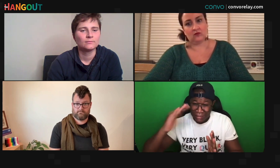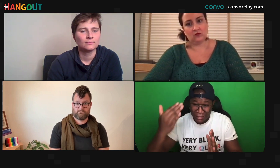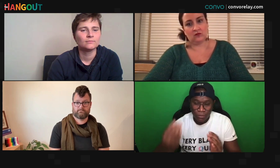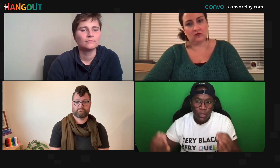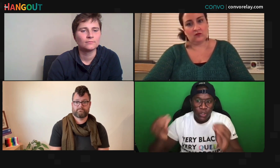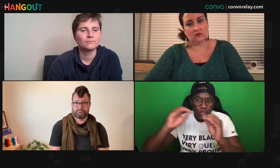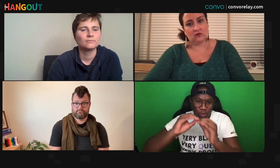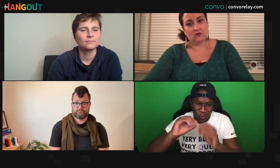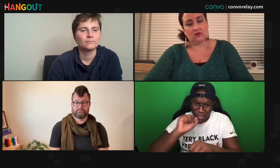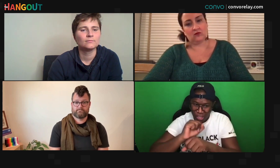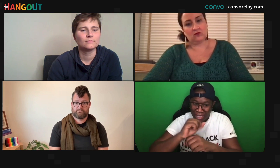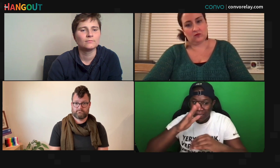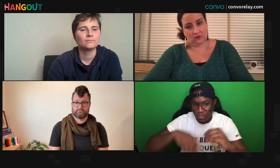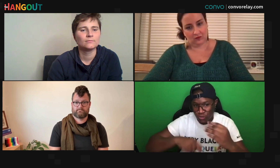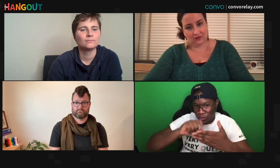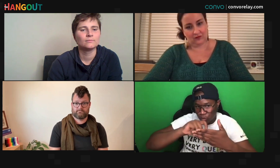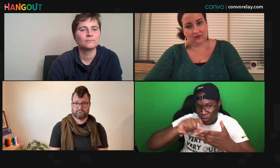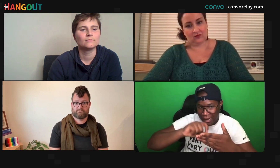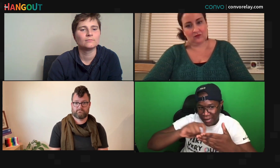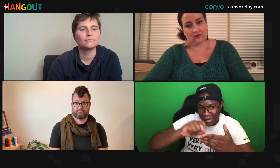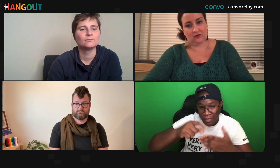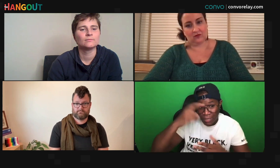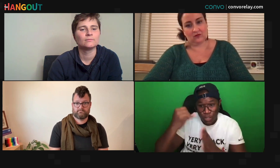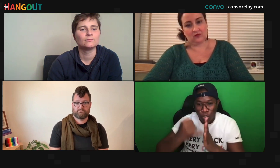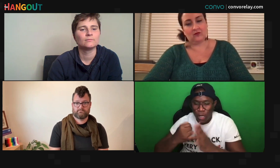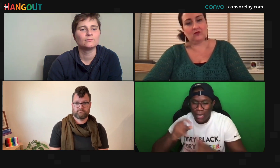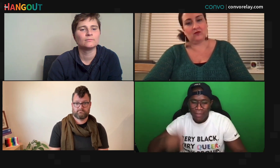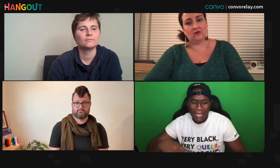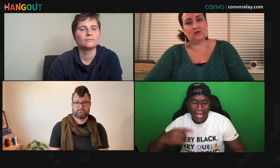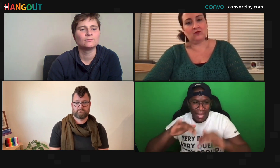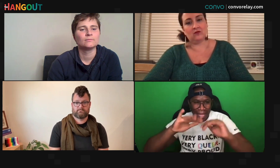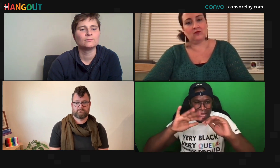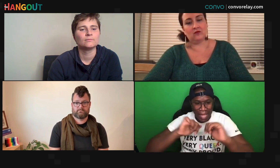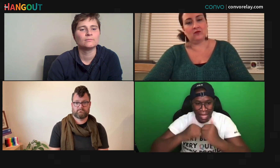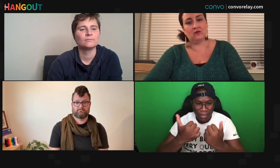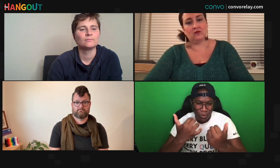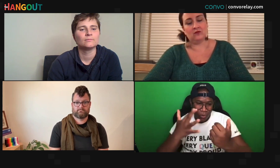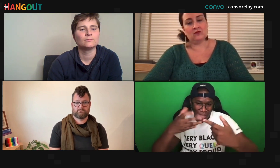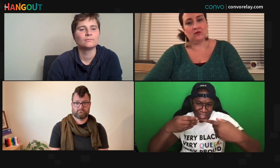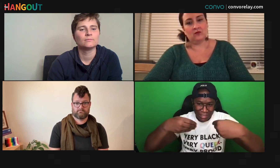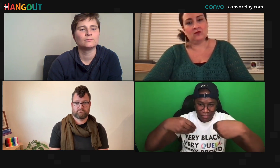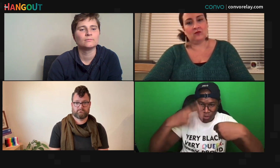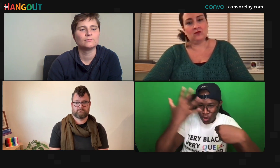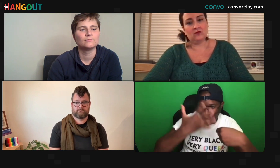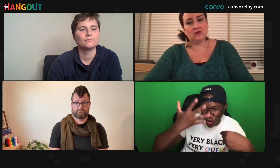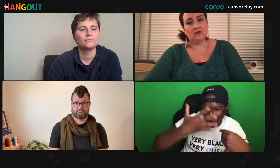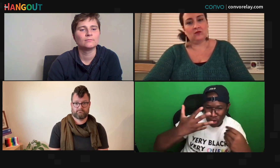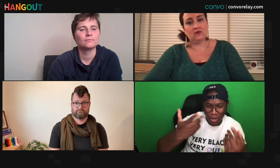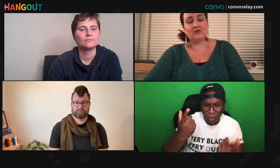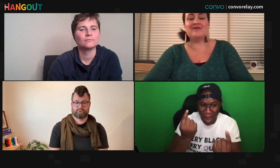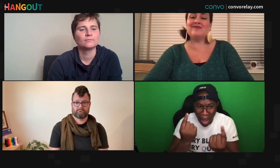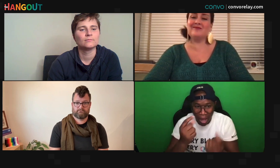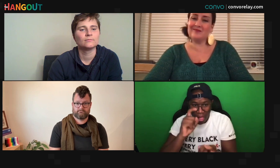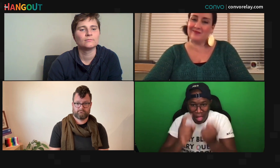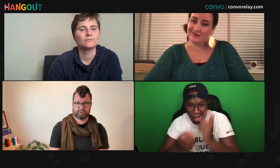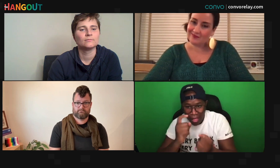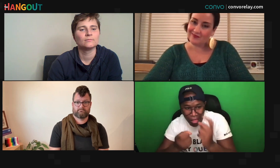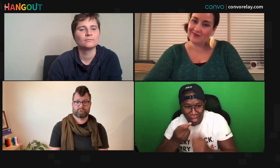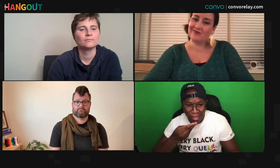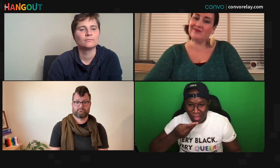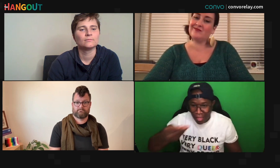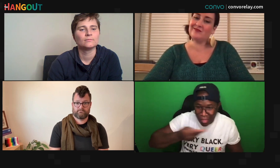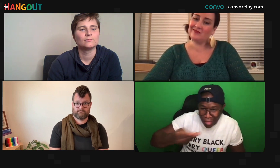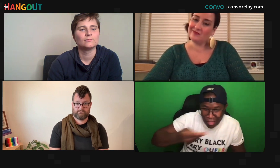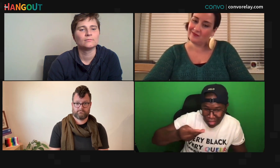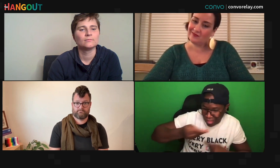writers and illustrators, we share very similar experiences. Um, Artists have to think about